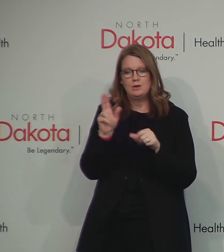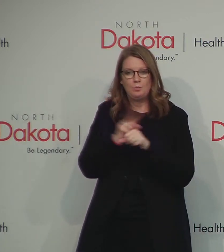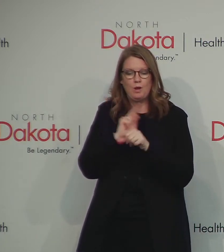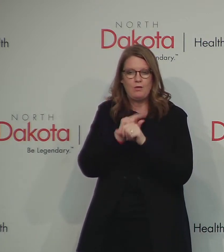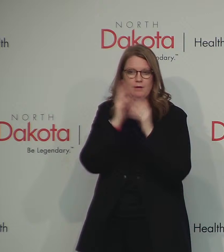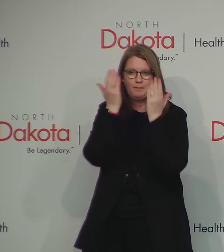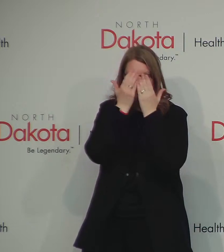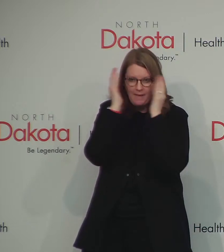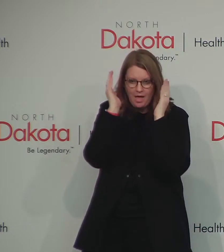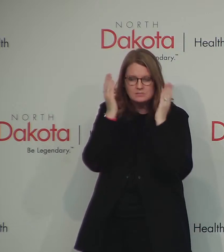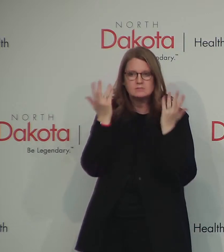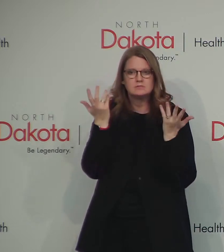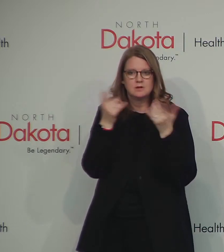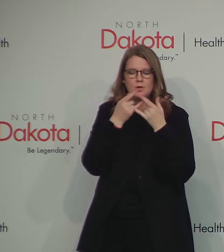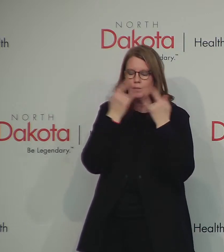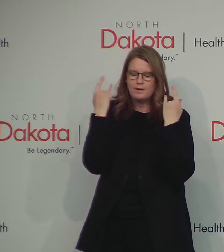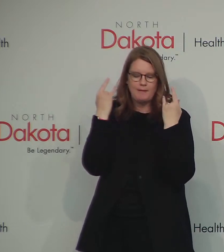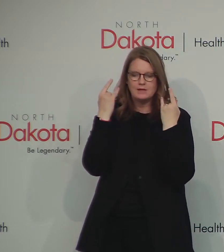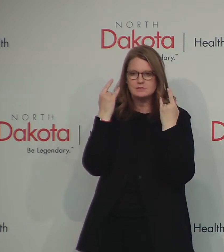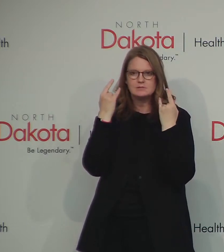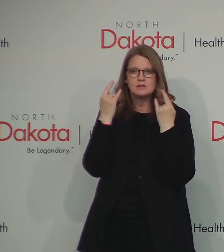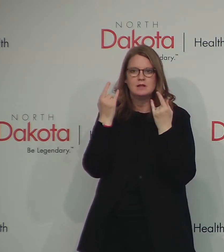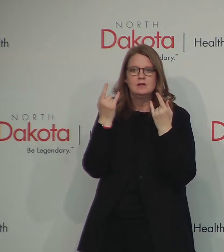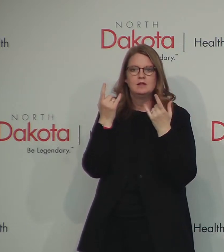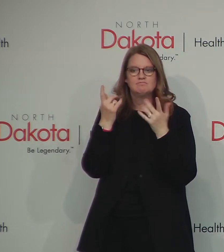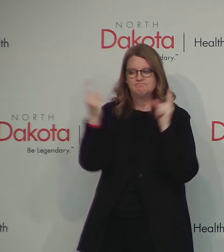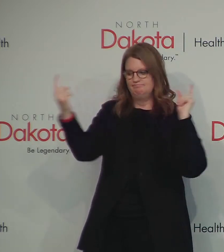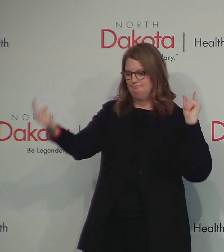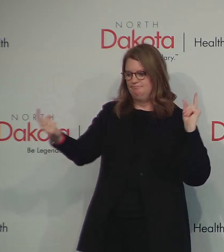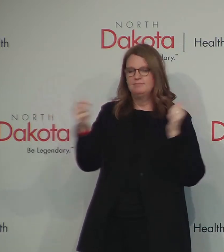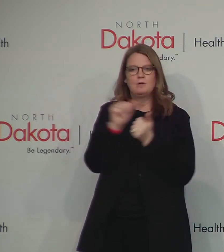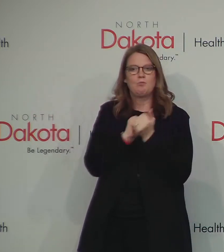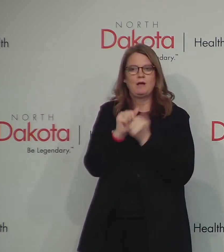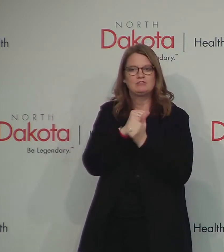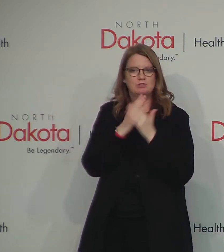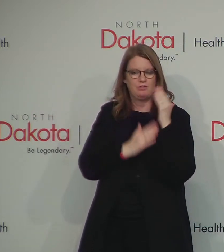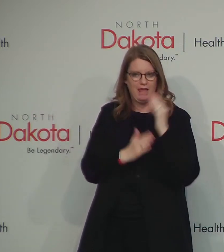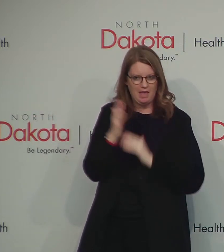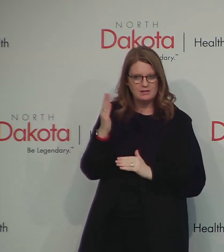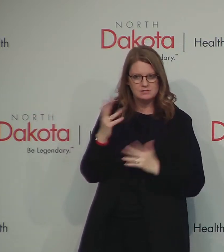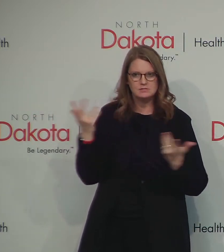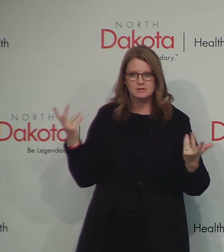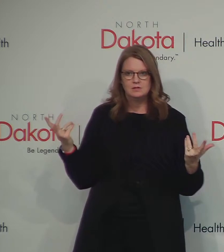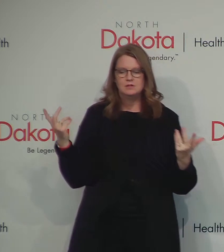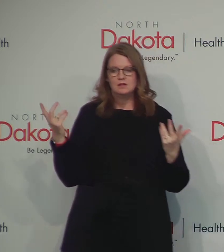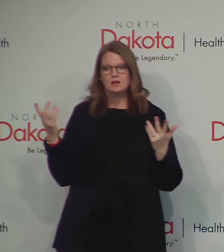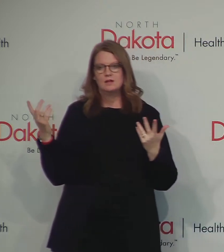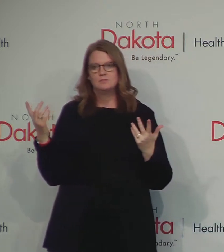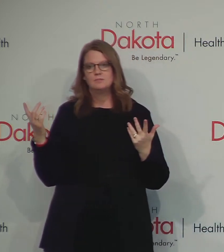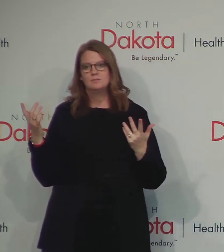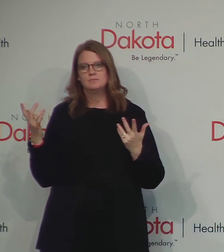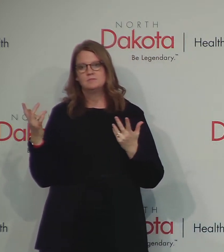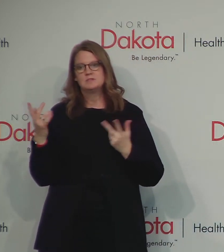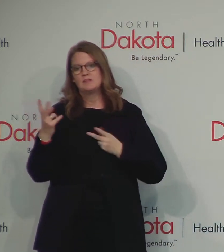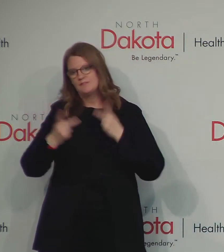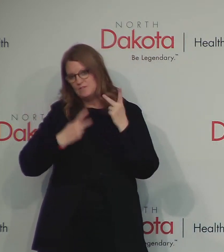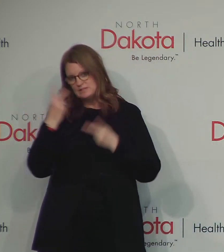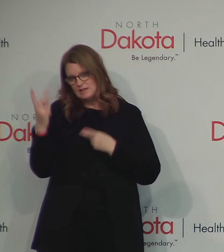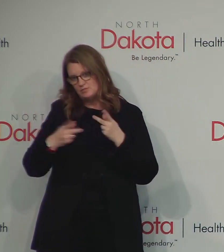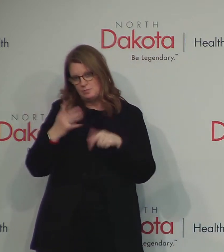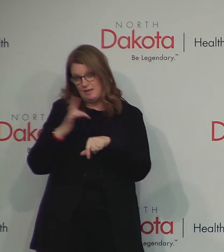physically distancing, washing hands, etc., so that we can keep the visitation open at all of our